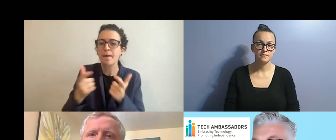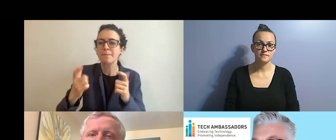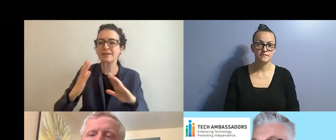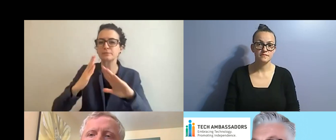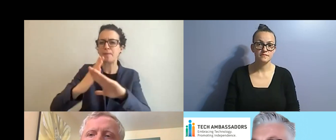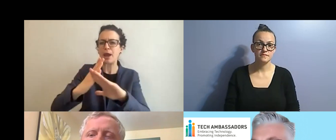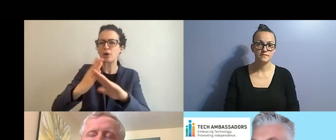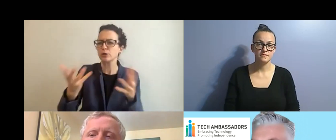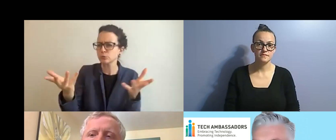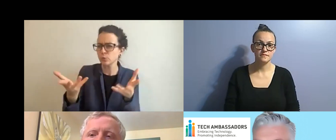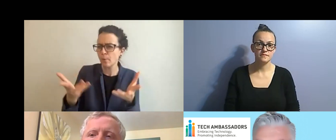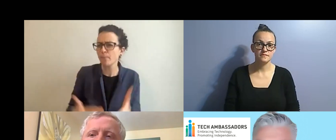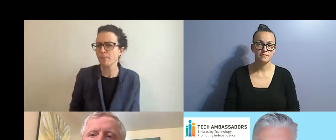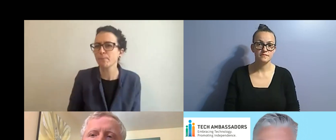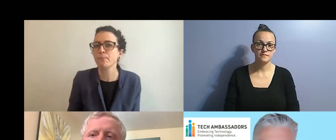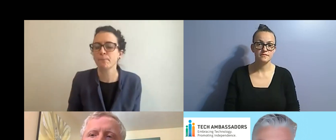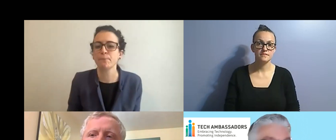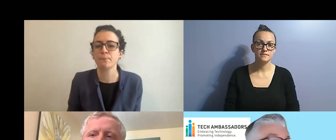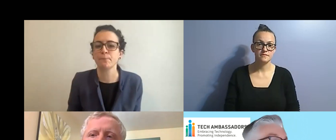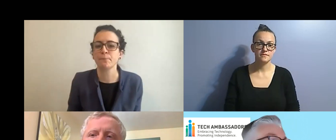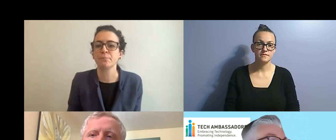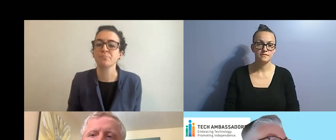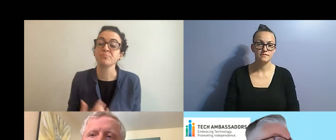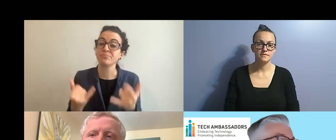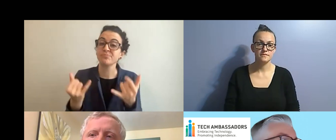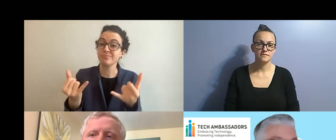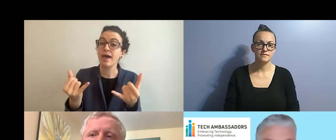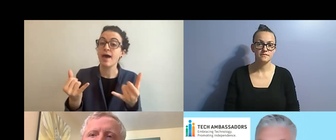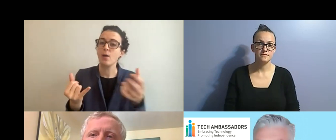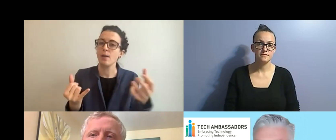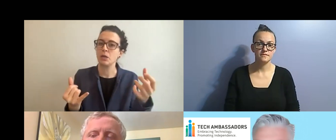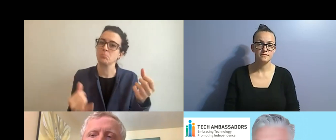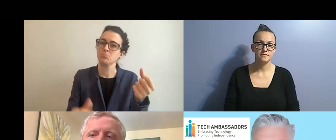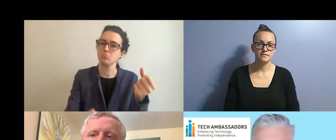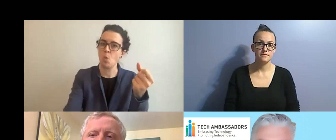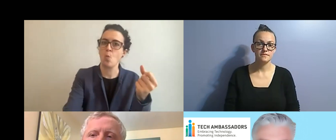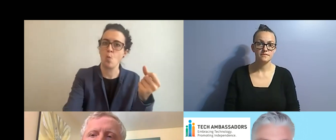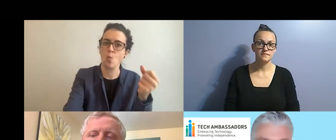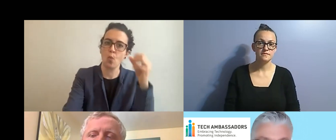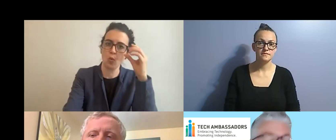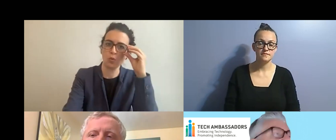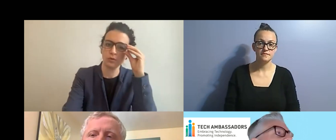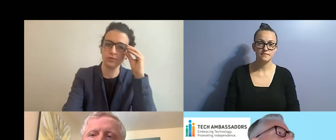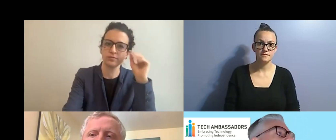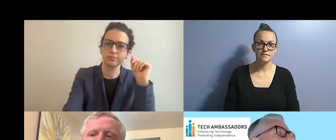minute while we visit another question that came in from